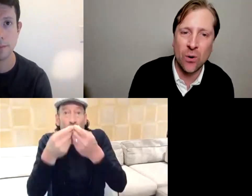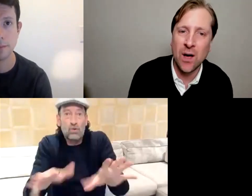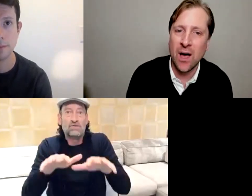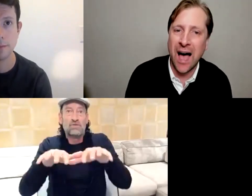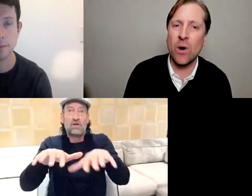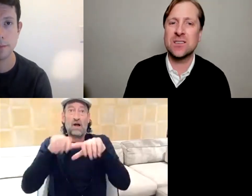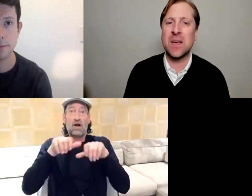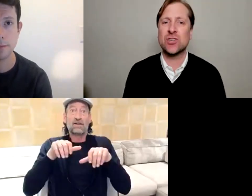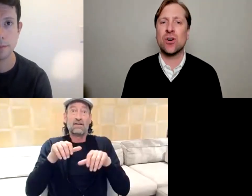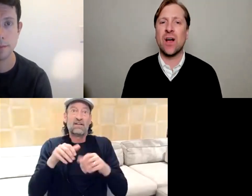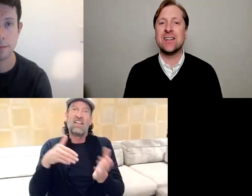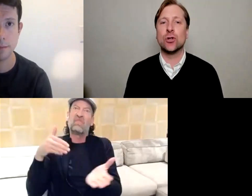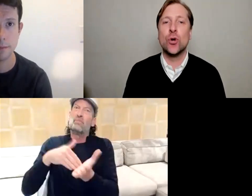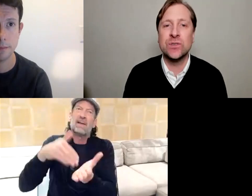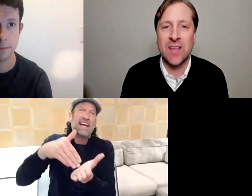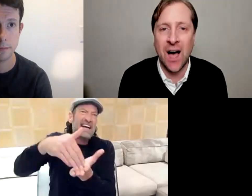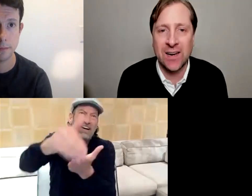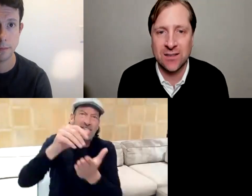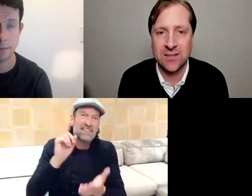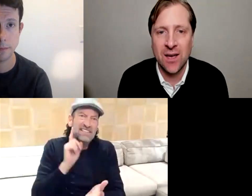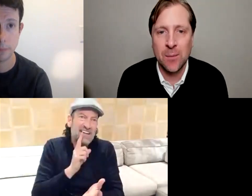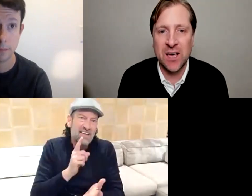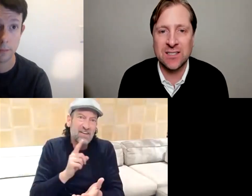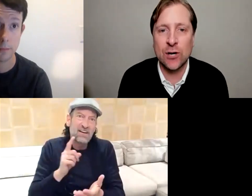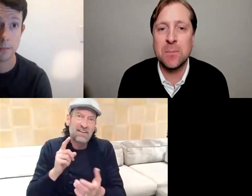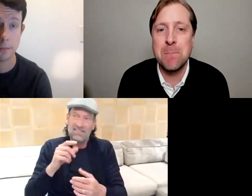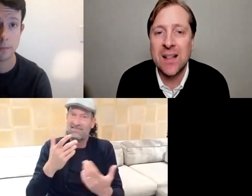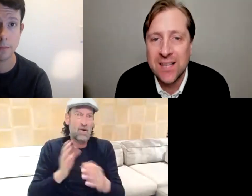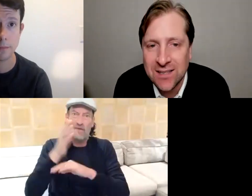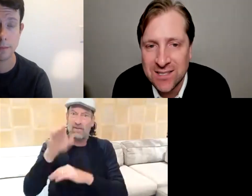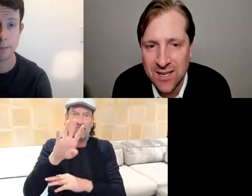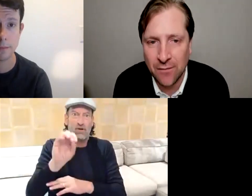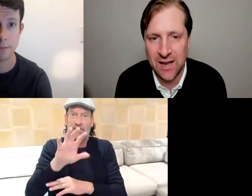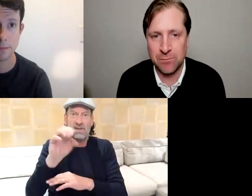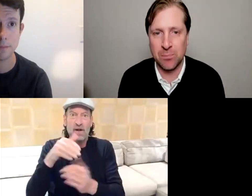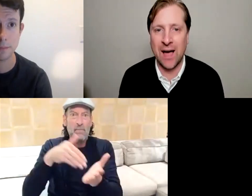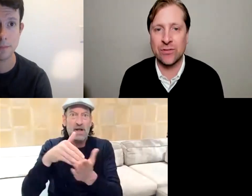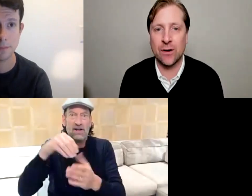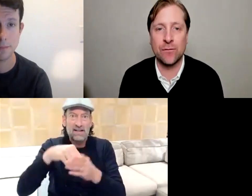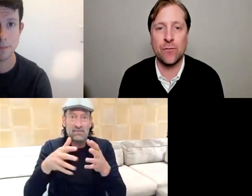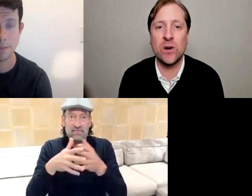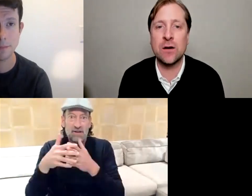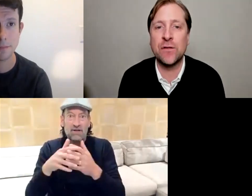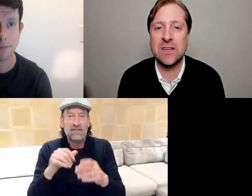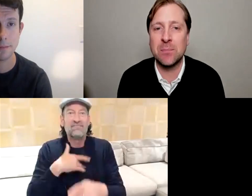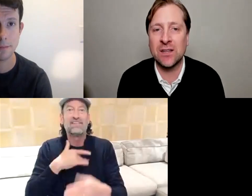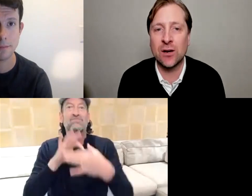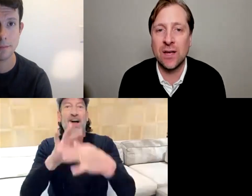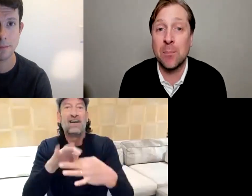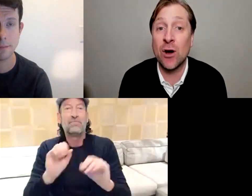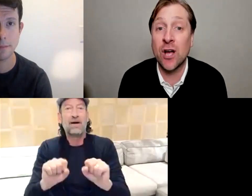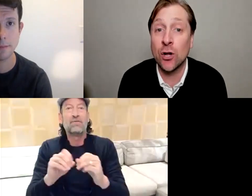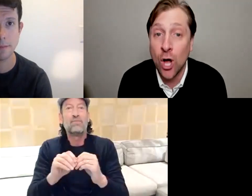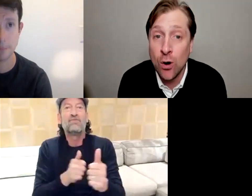Language. So I wanted to make sure I didn't lose the audience, because there's millions of deaf people out there, 40 or 50 million